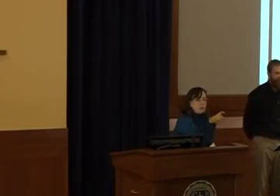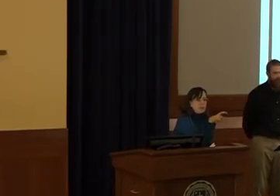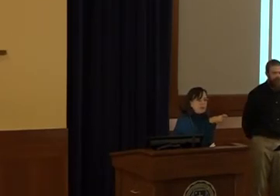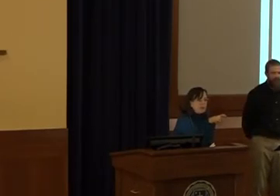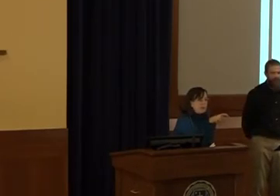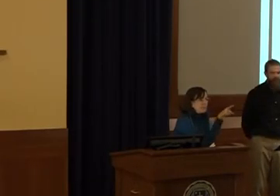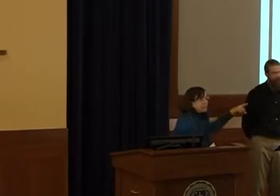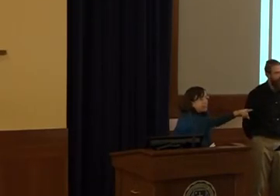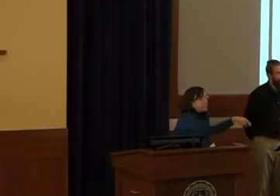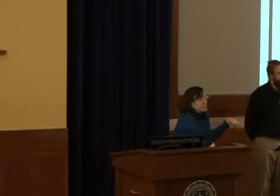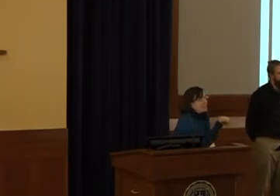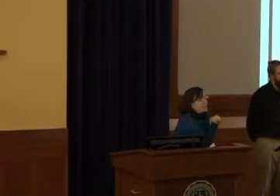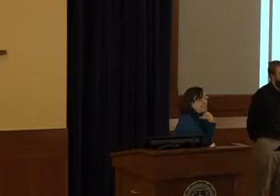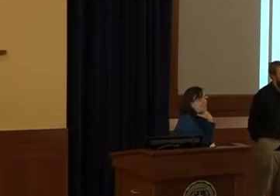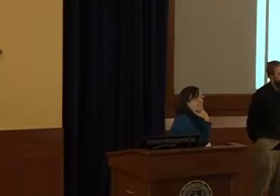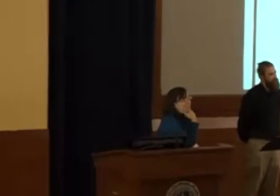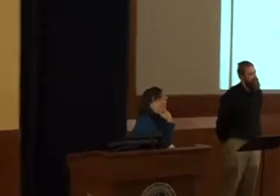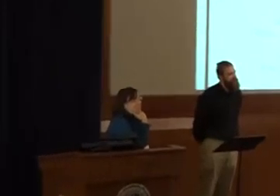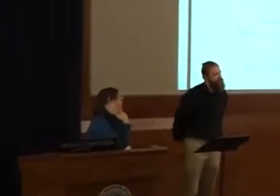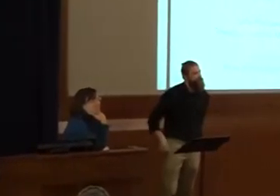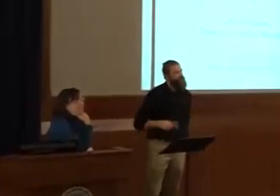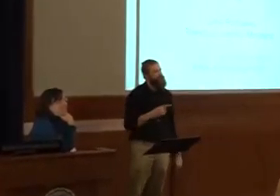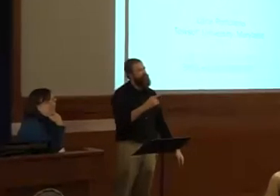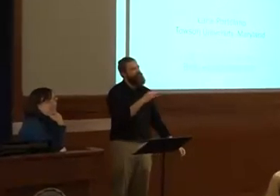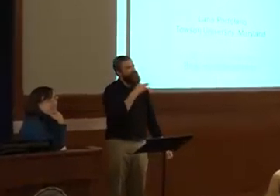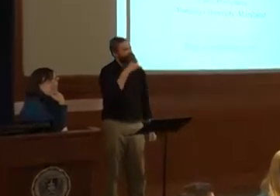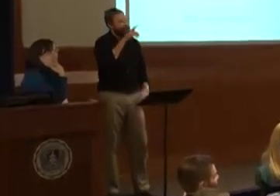No questions? Yes.